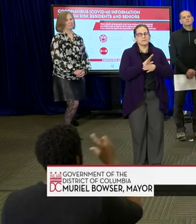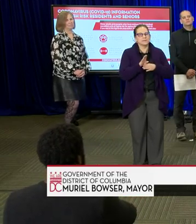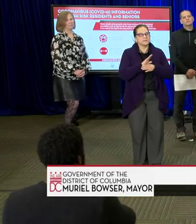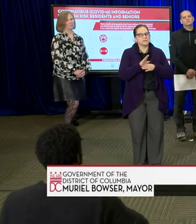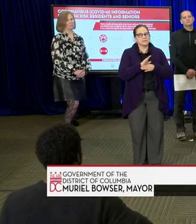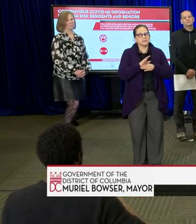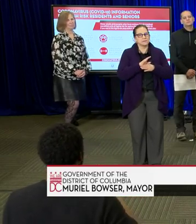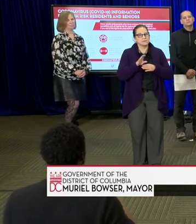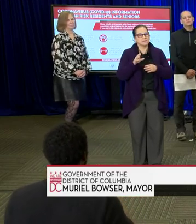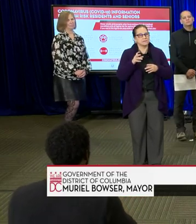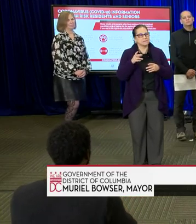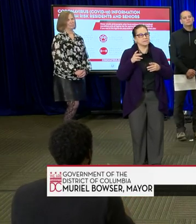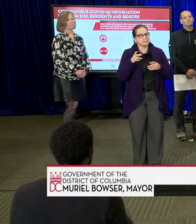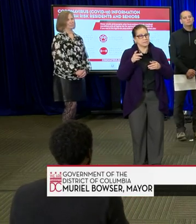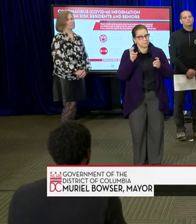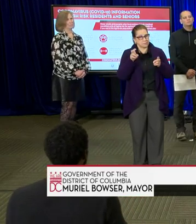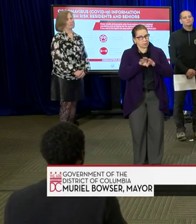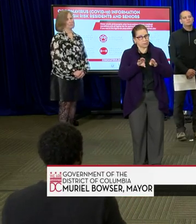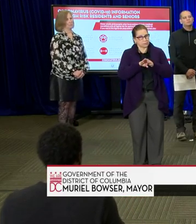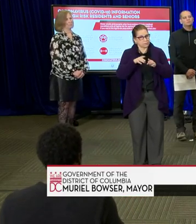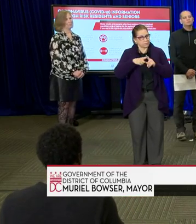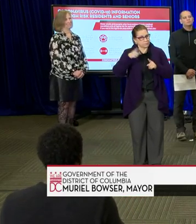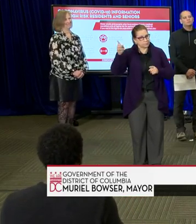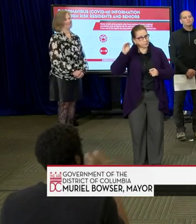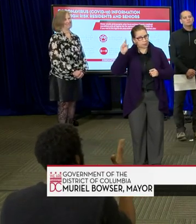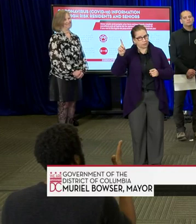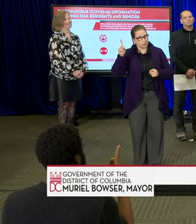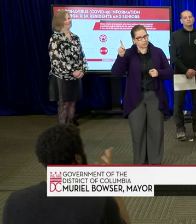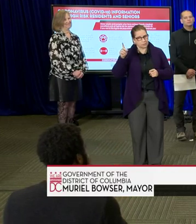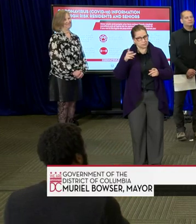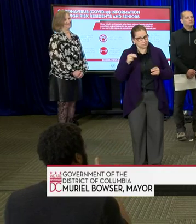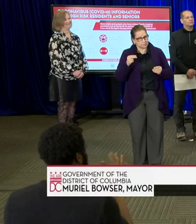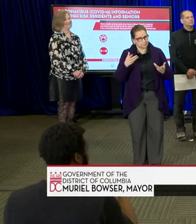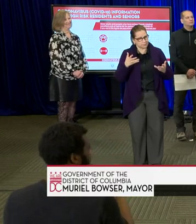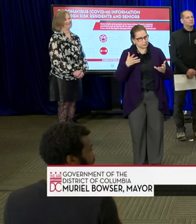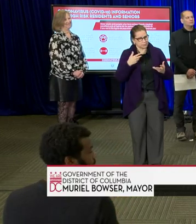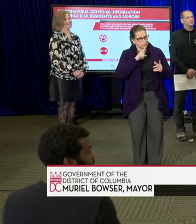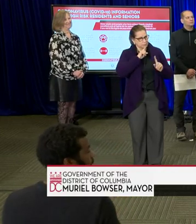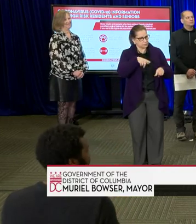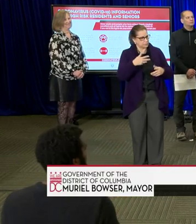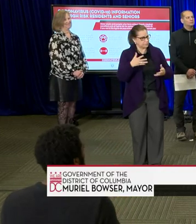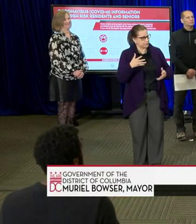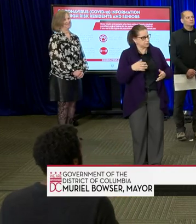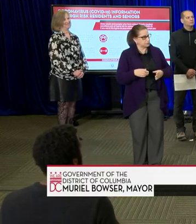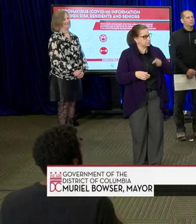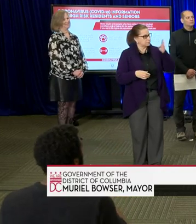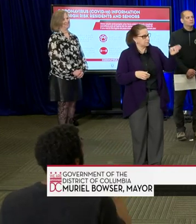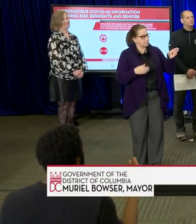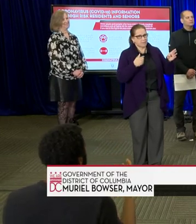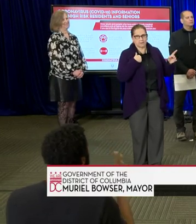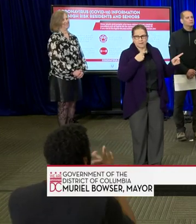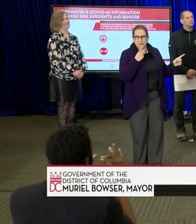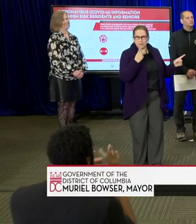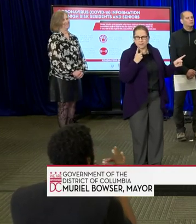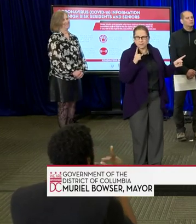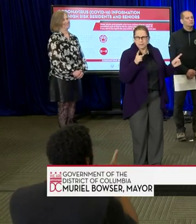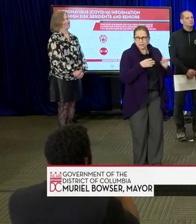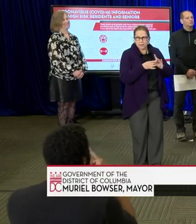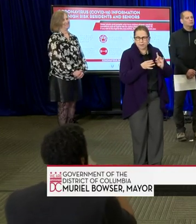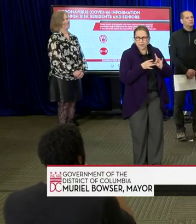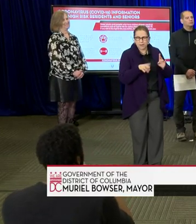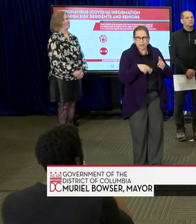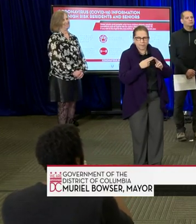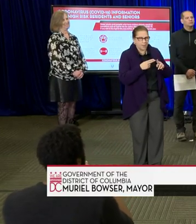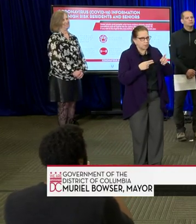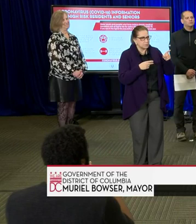you considering that? I've already covered that. Any comment on Attorney General Racine publicly urging you to order shelter